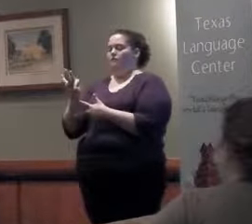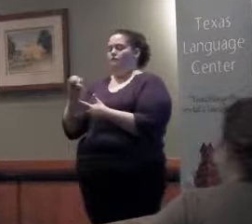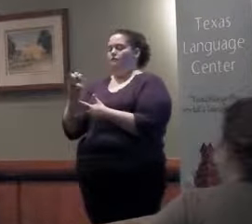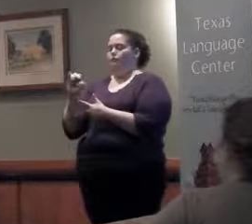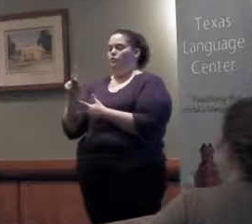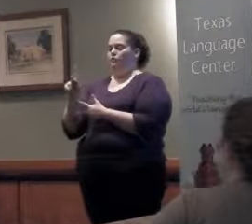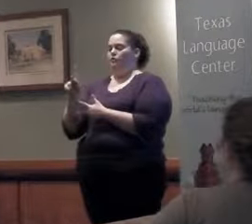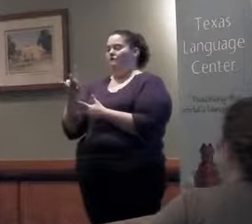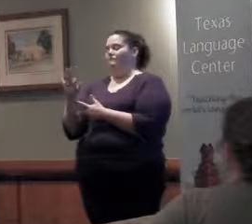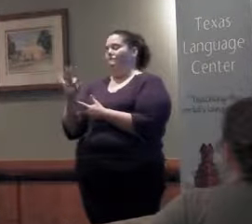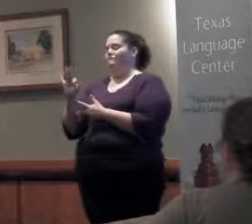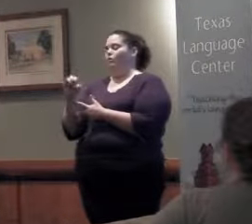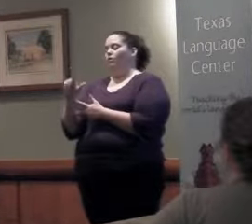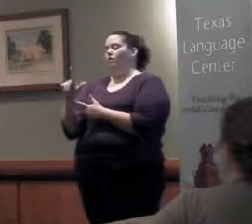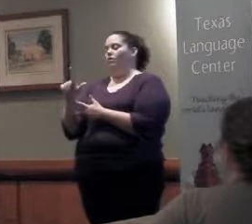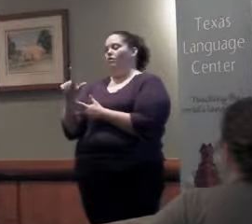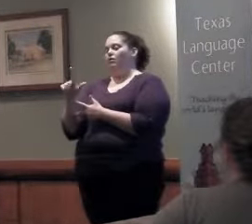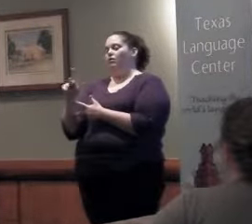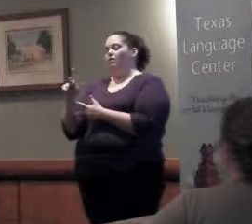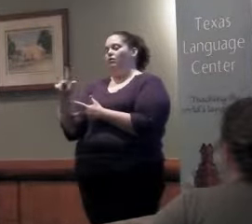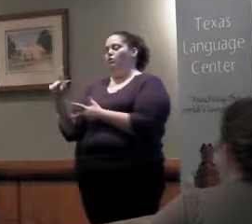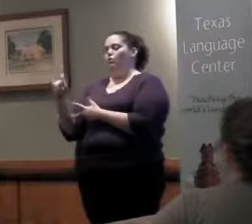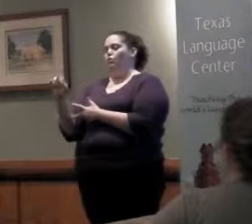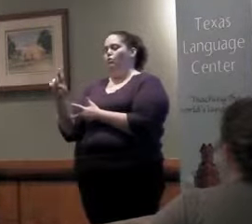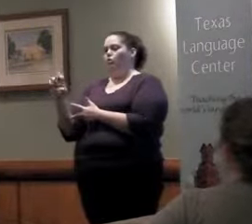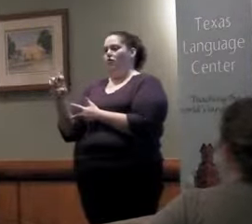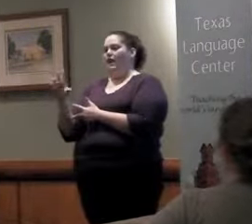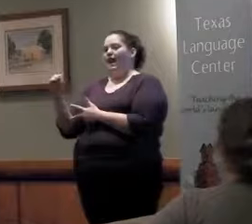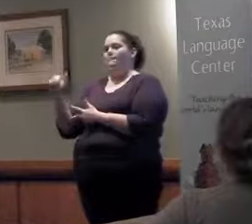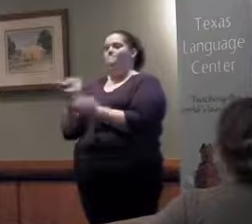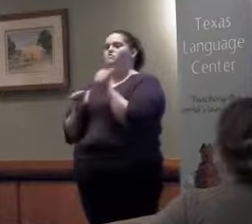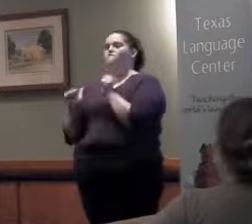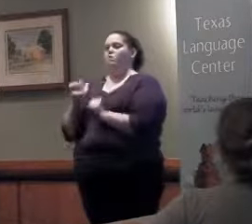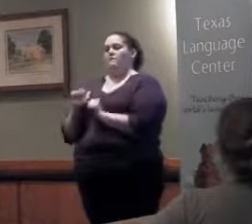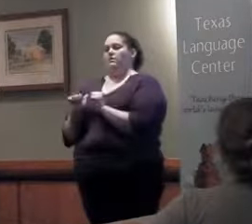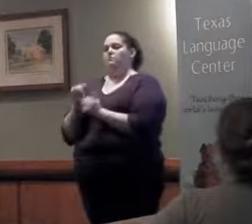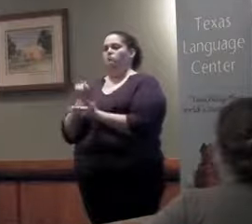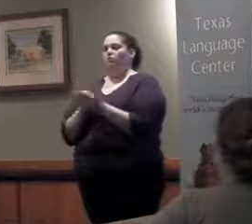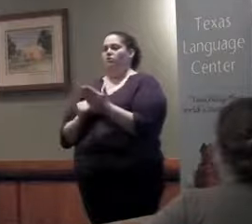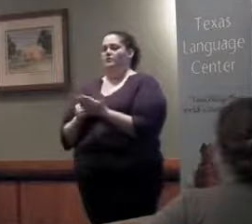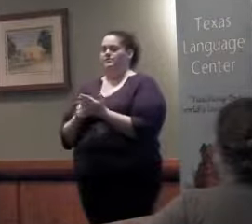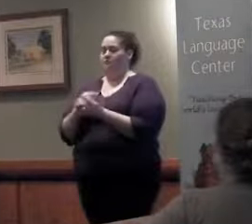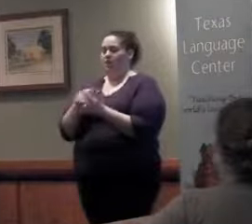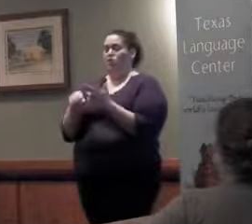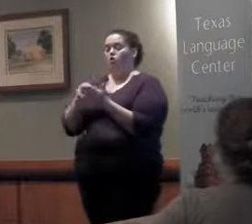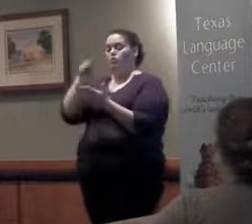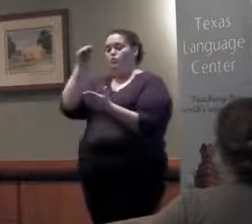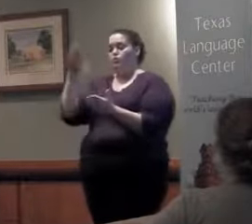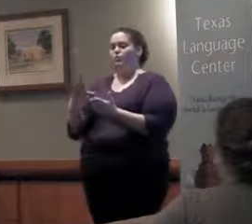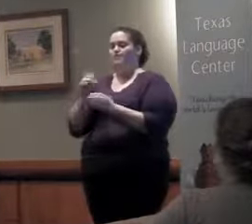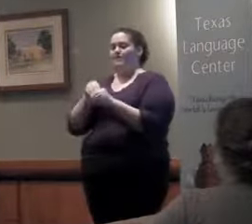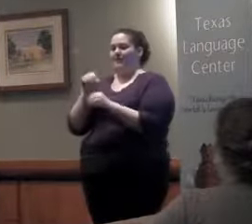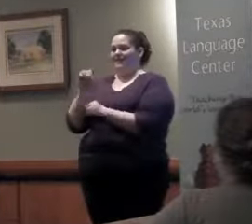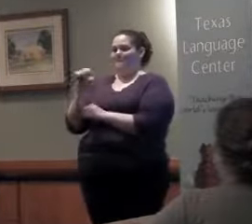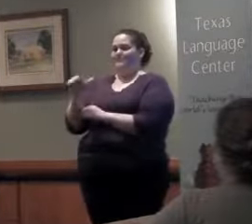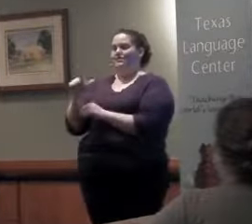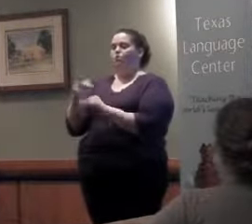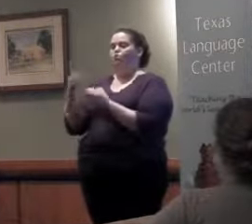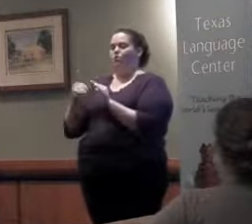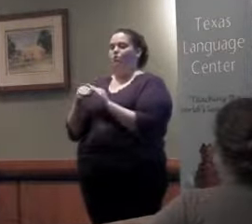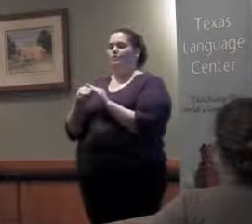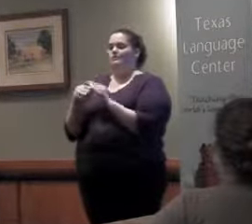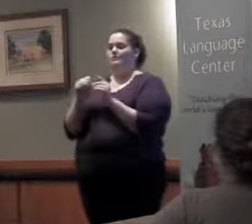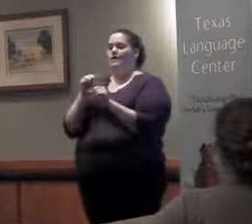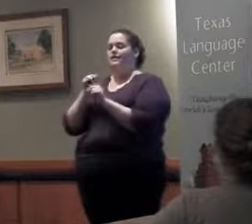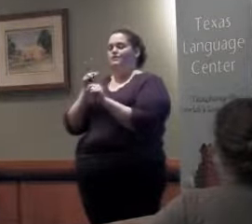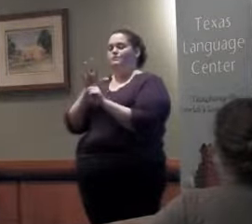think that students get exposure to all 3 of these through ASL curricula, ASL programs throughout the